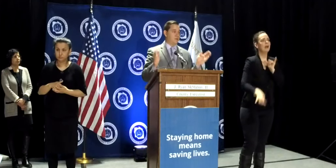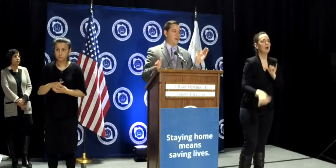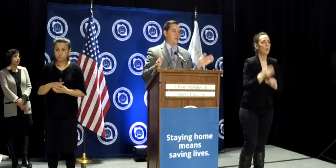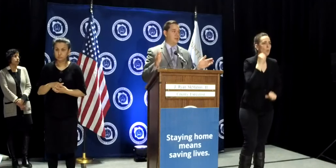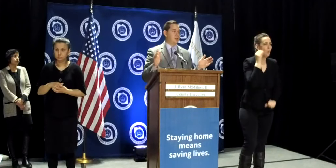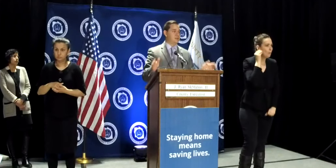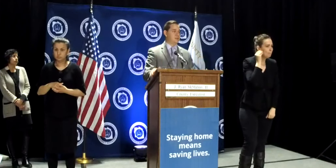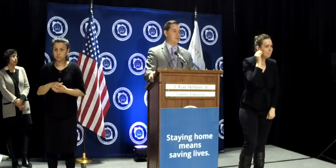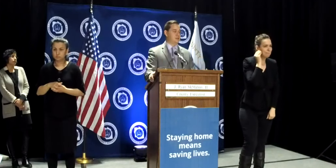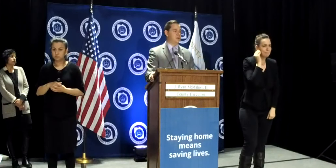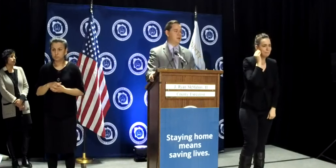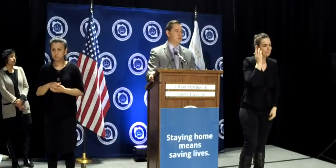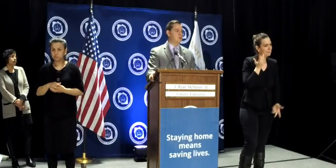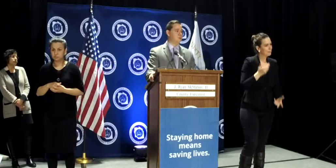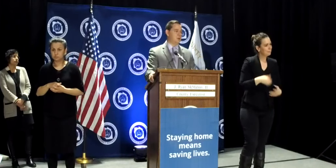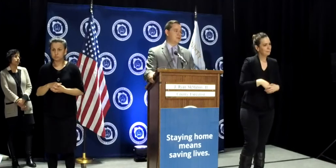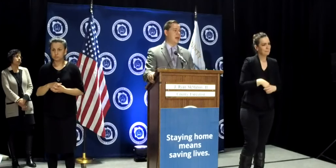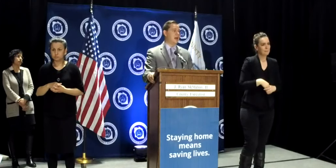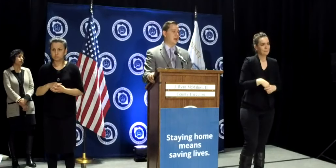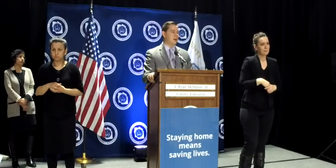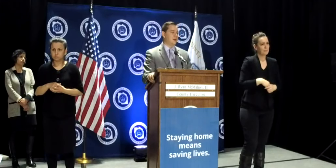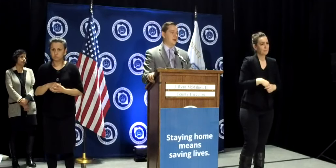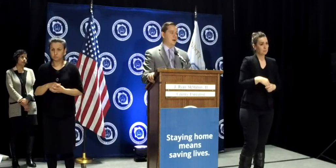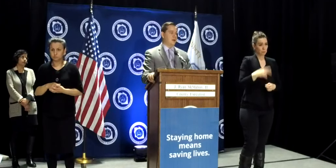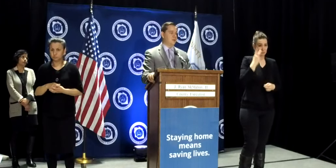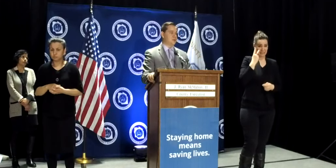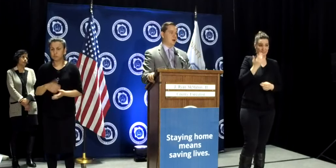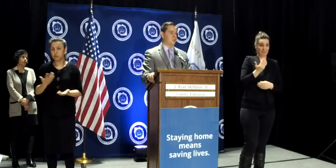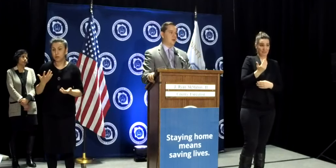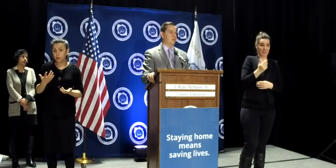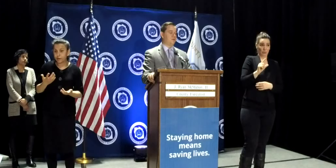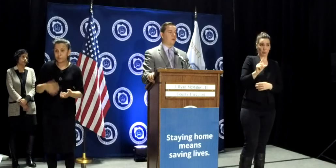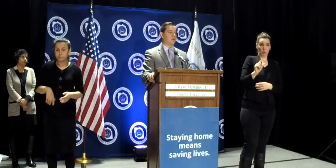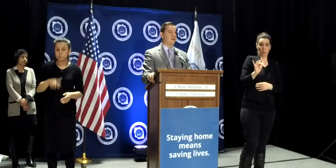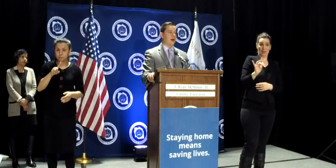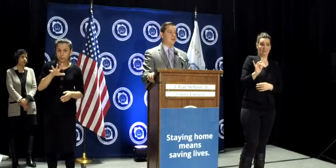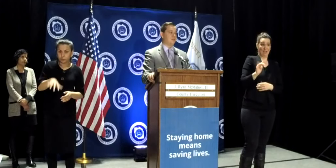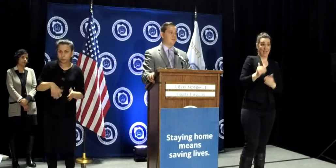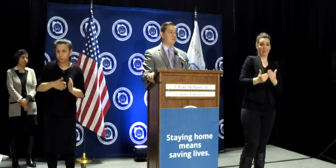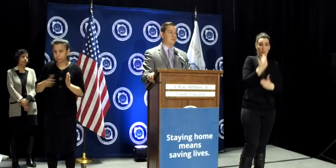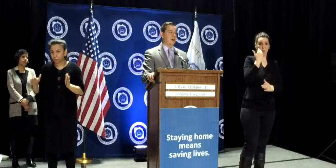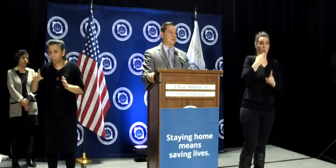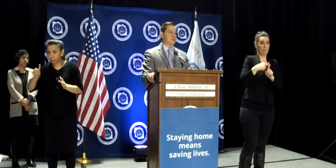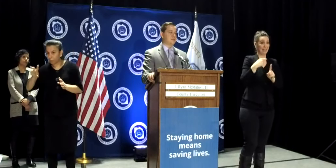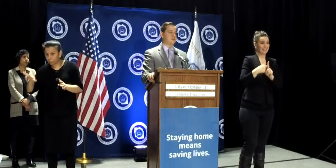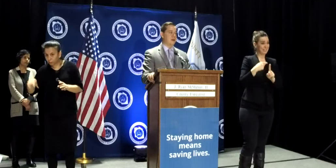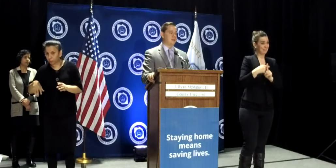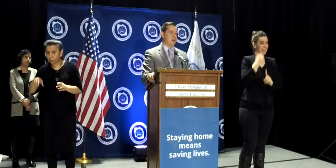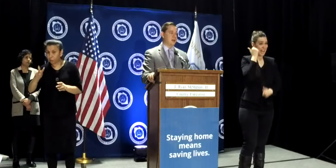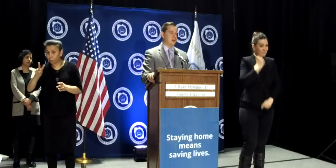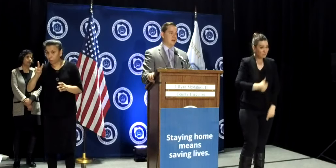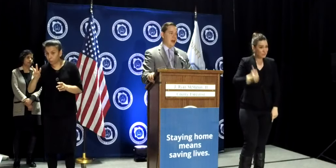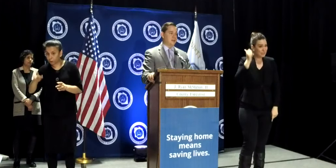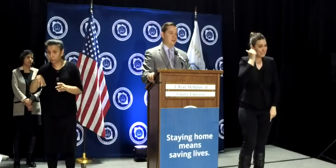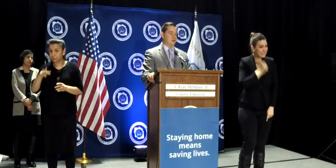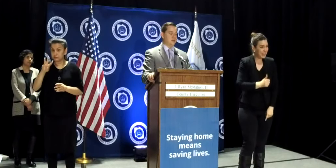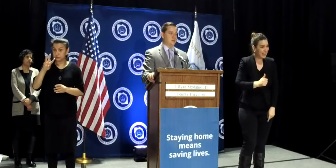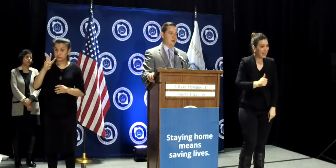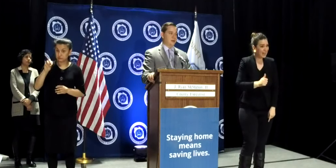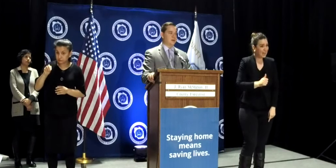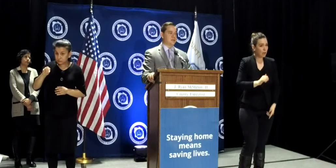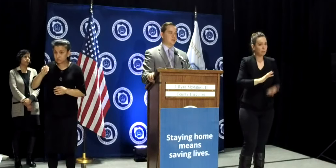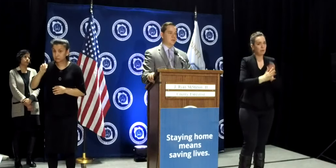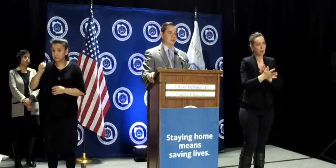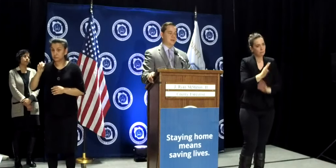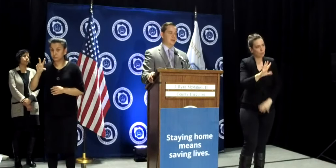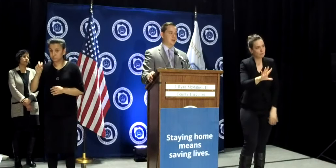and 25 cases a day, those start becoming 45 and 55 and 65 a day, I think